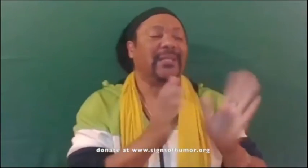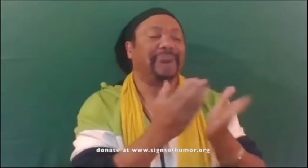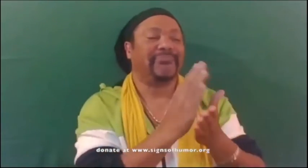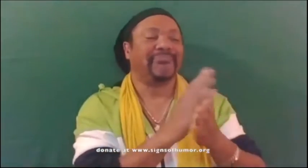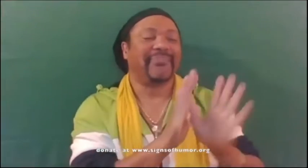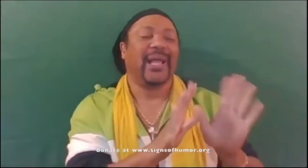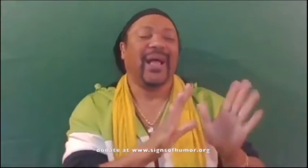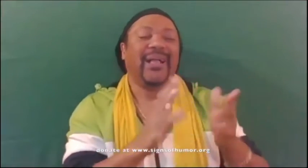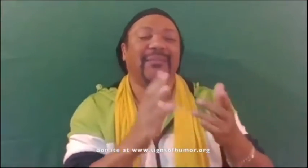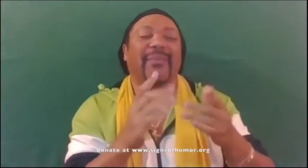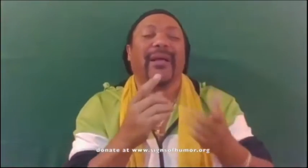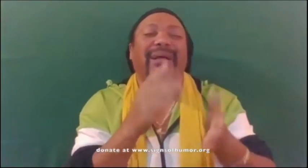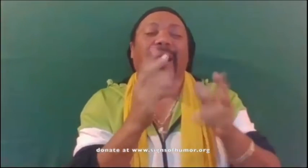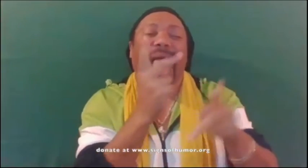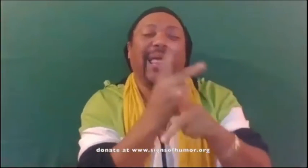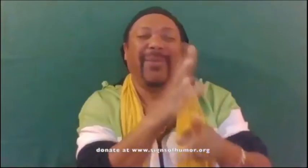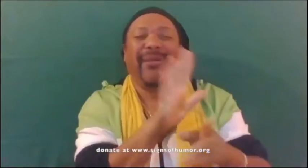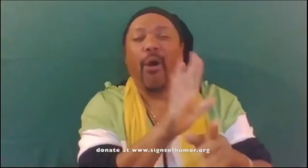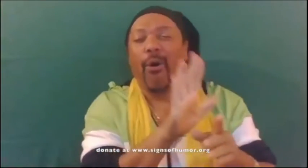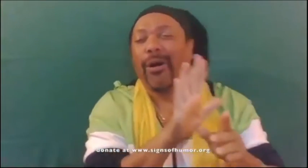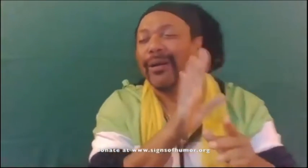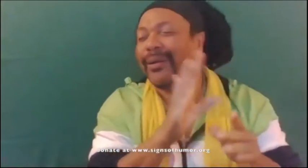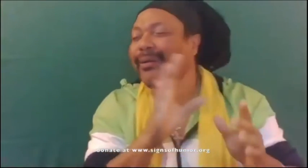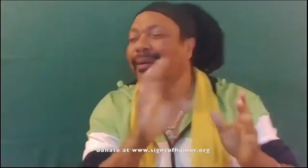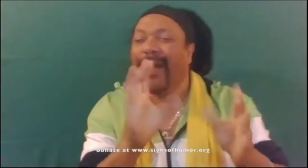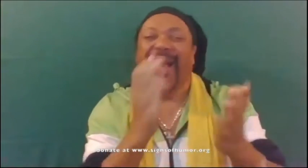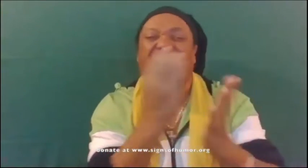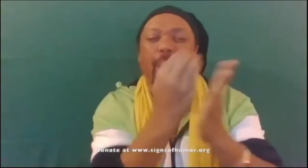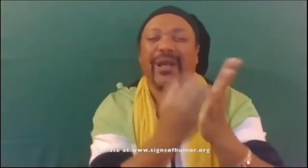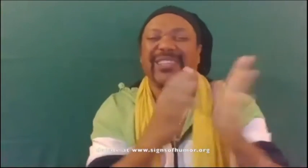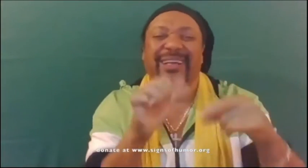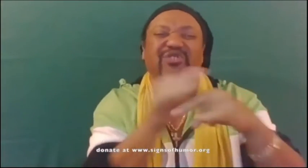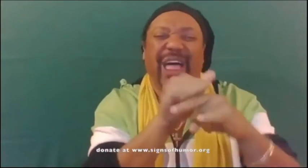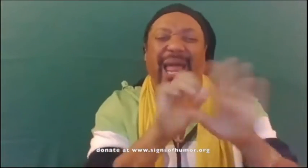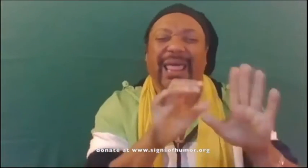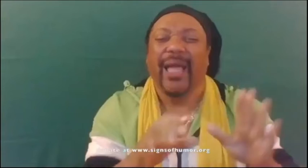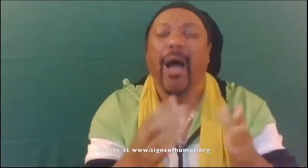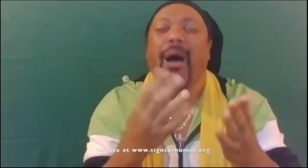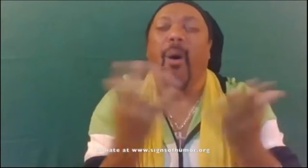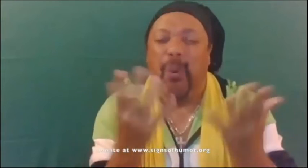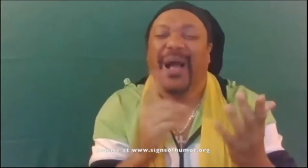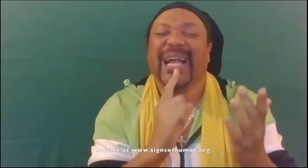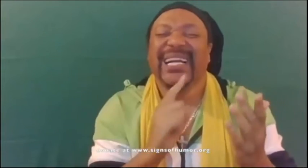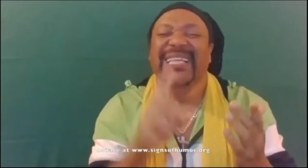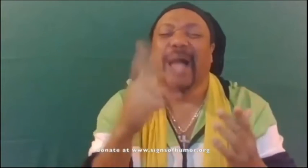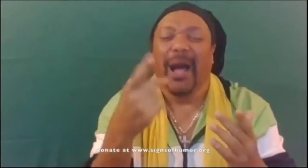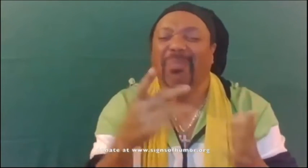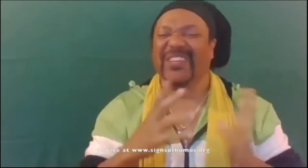is no. Okay. Bless your qualified. All right. Maybe you picked it up somewhere in